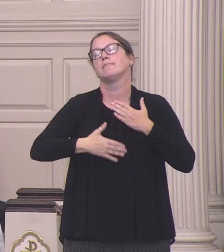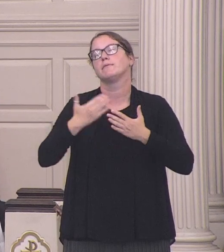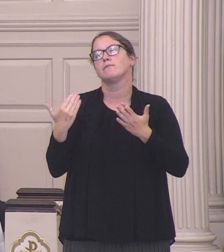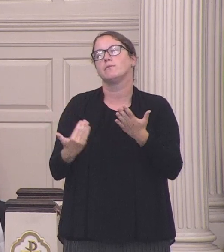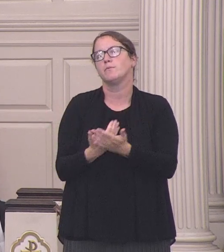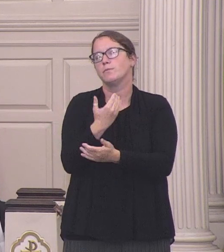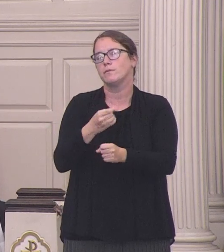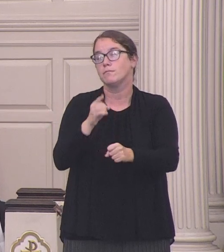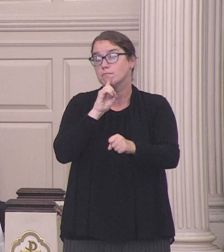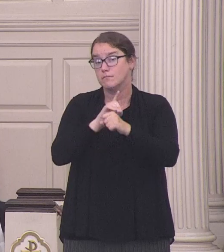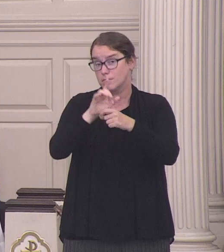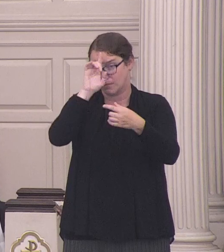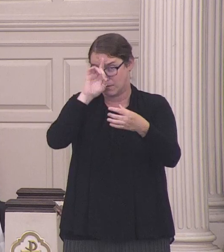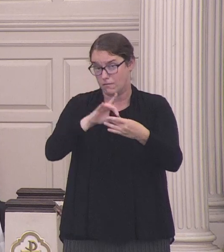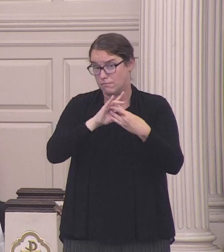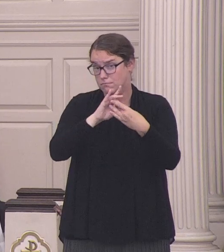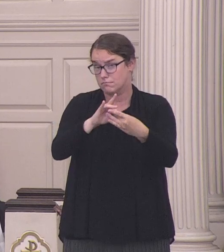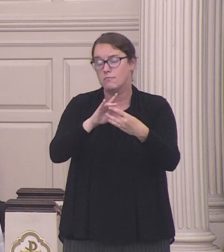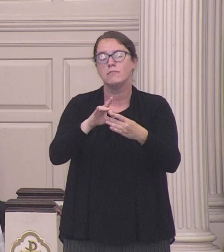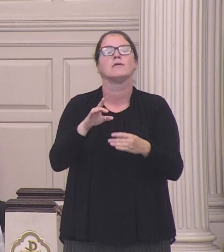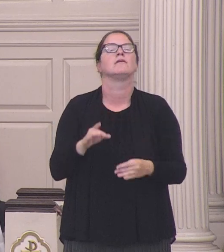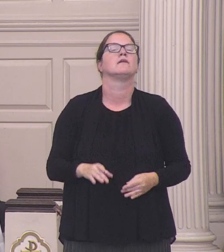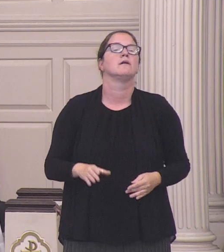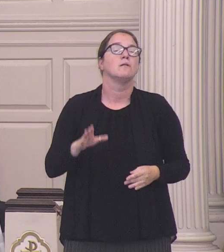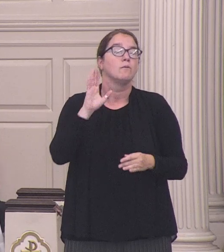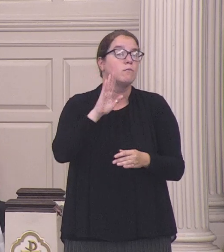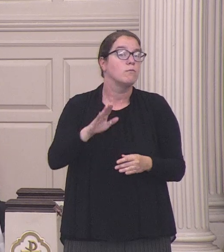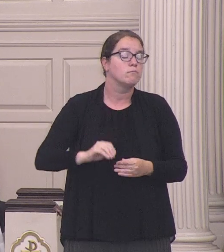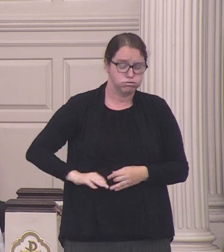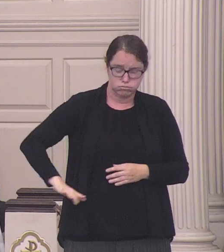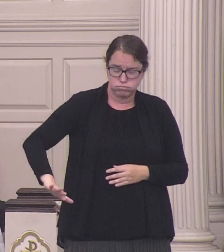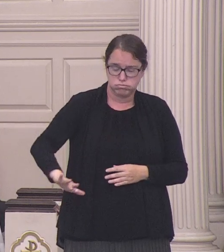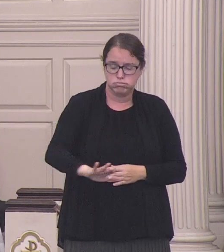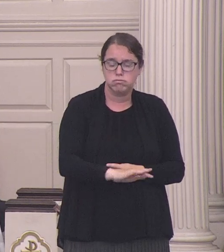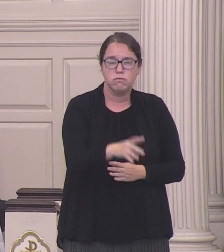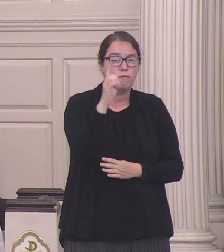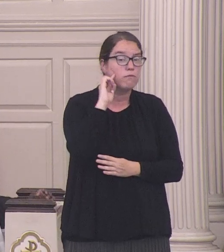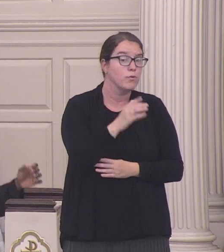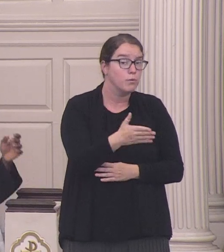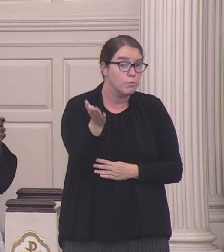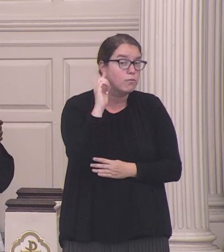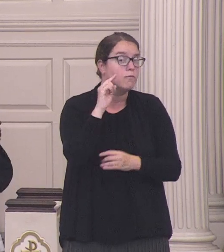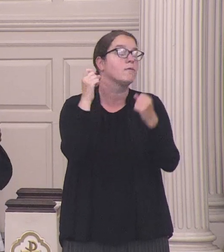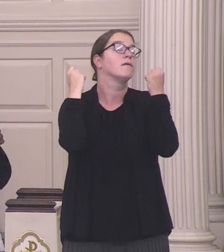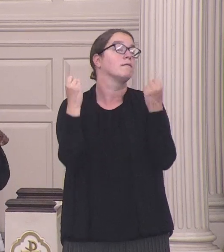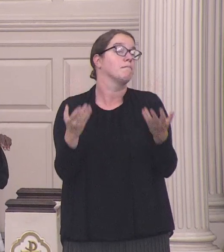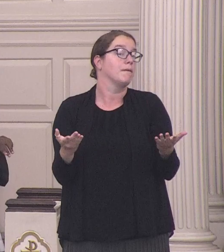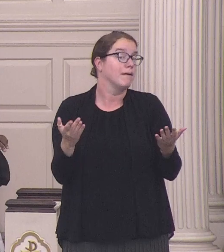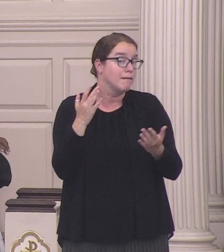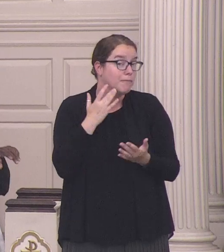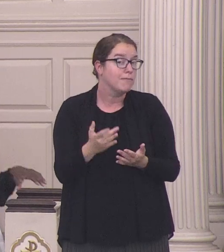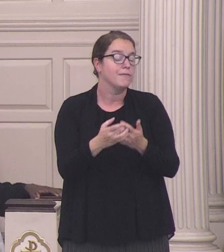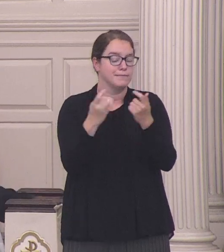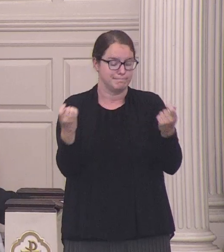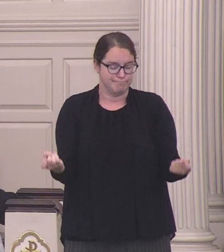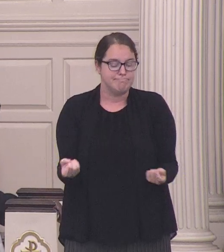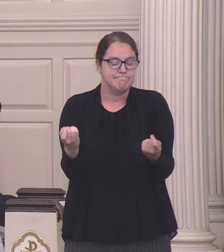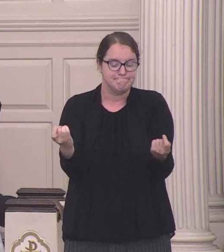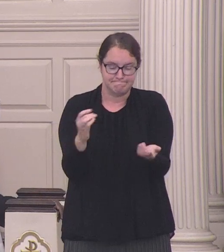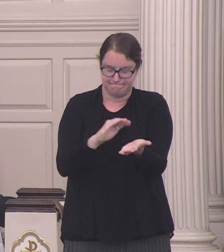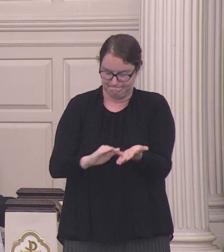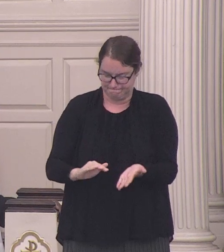the blood of the new and eternal covenant, which will be poured out for you and for many for the forgiveness of sins.